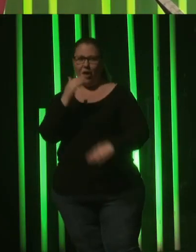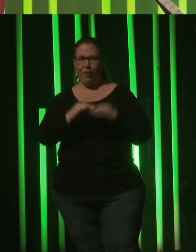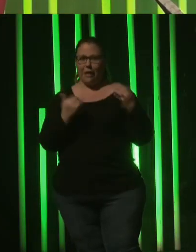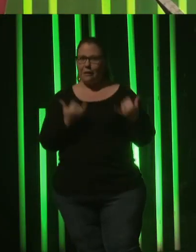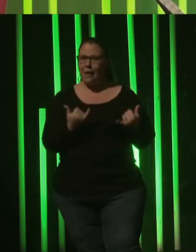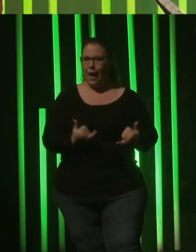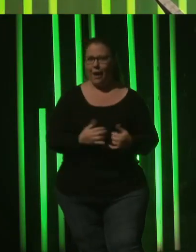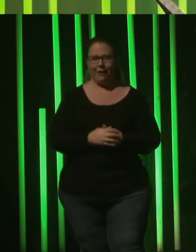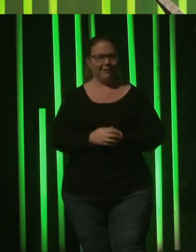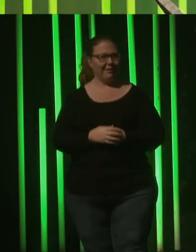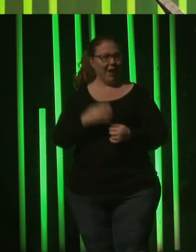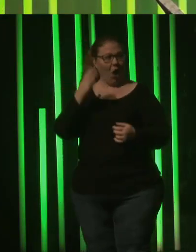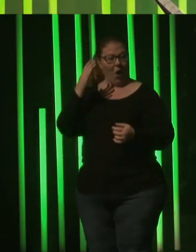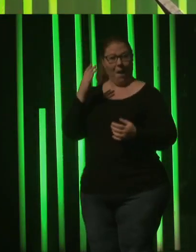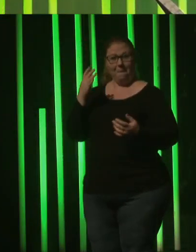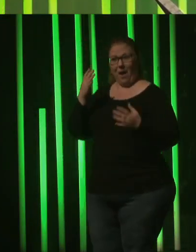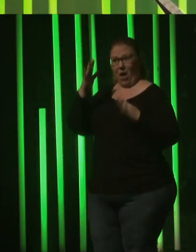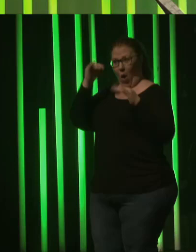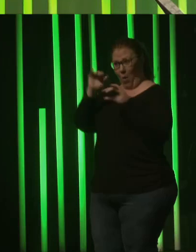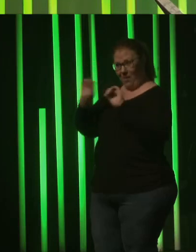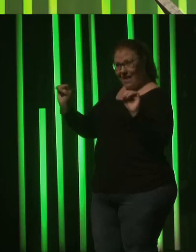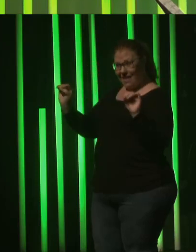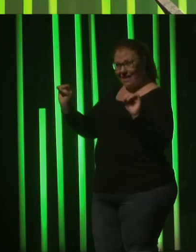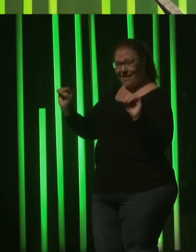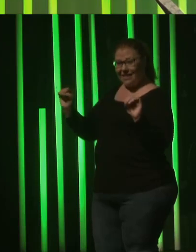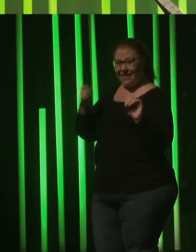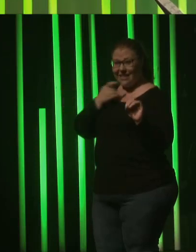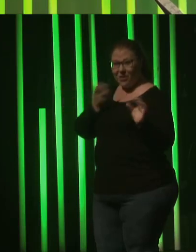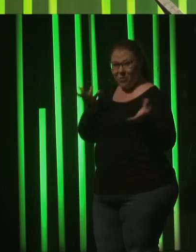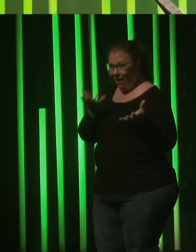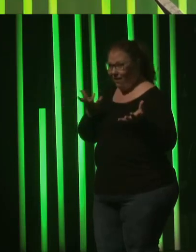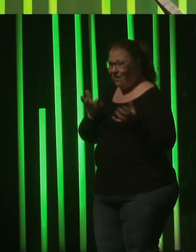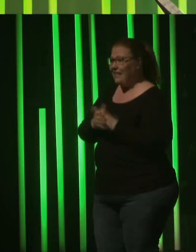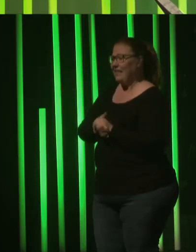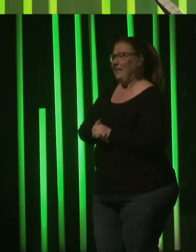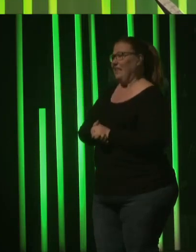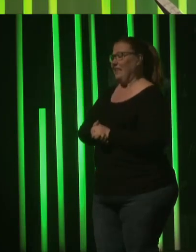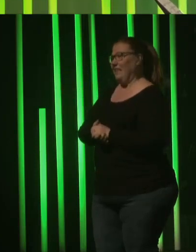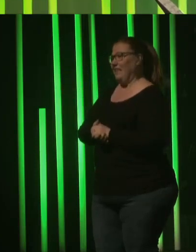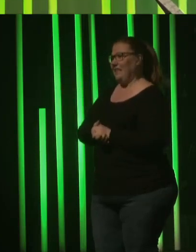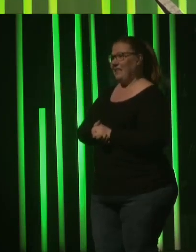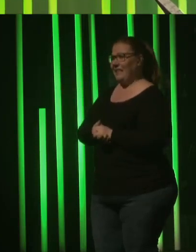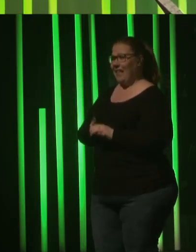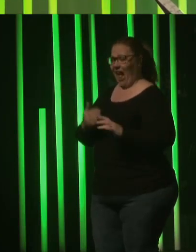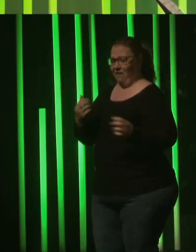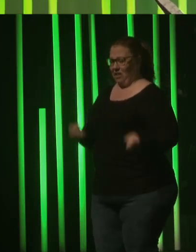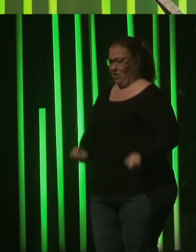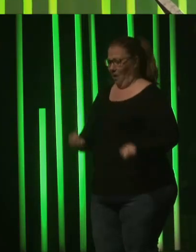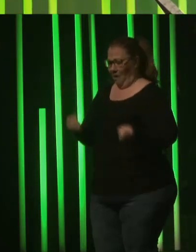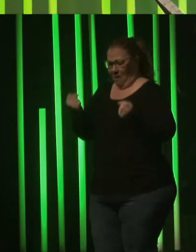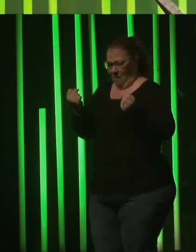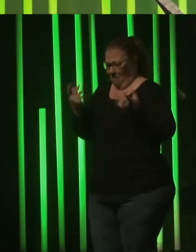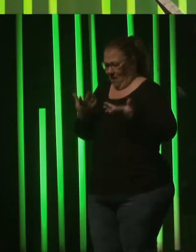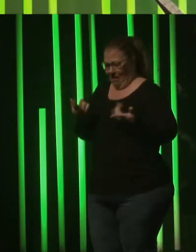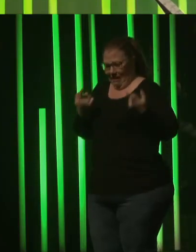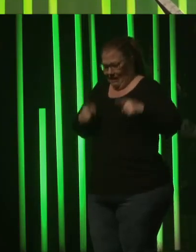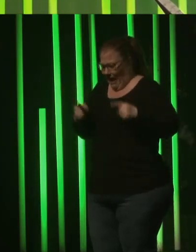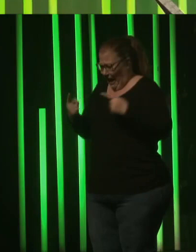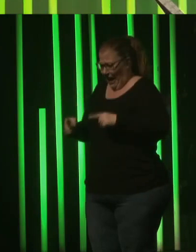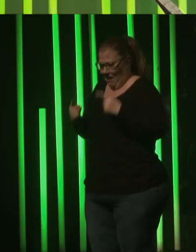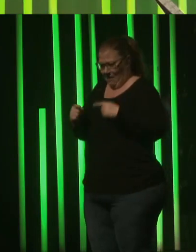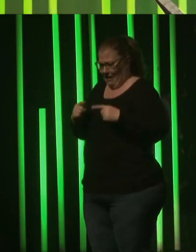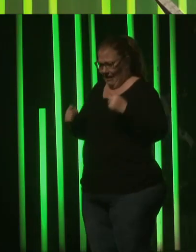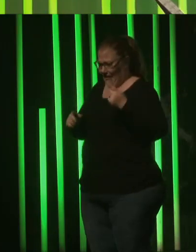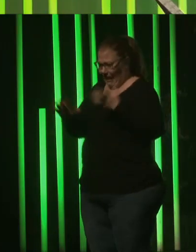today. But hopelessness says that I've got so much in my heart and in